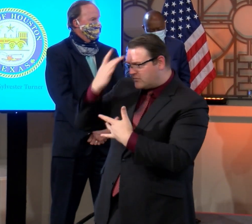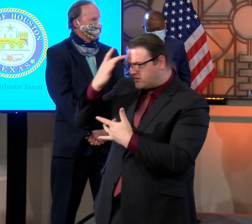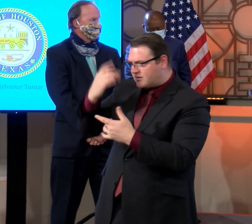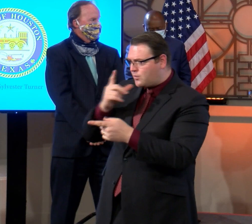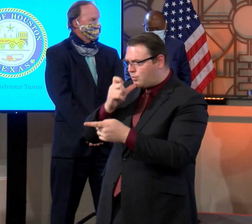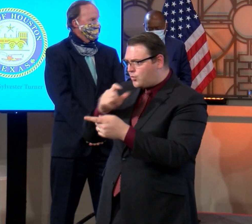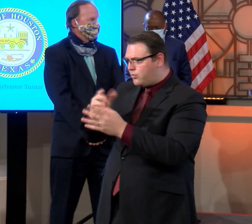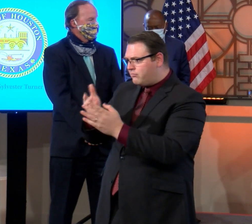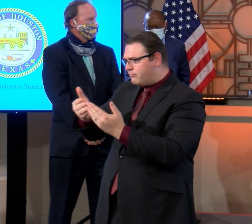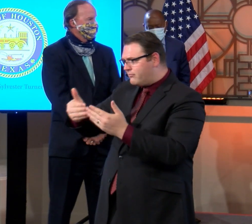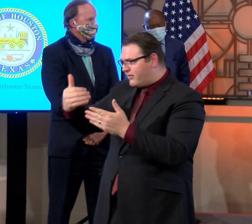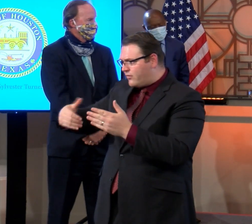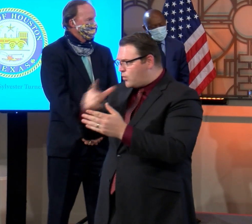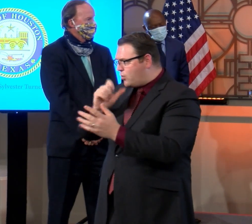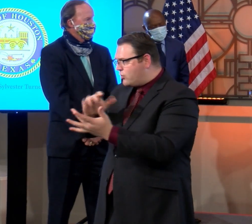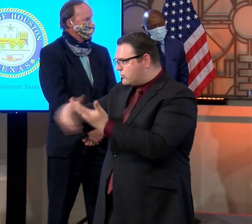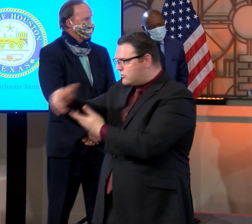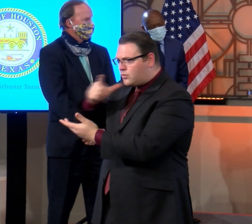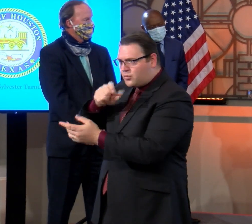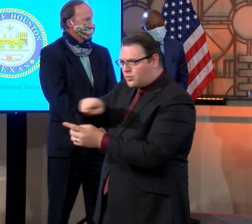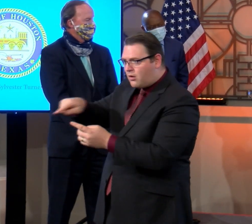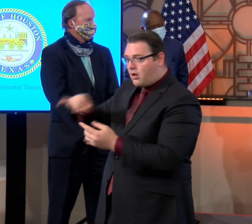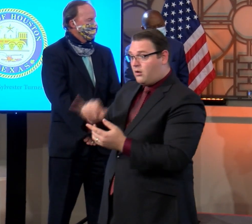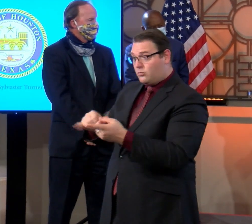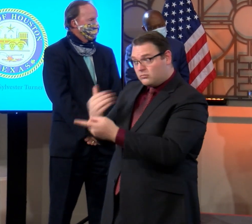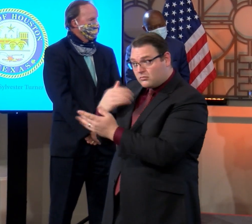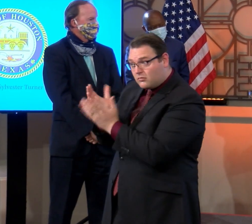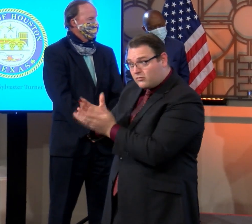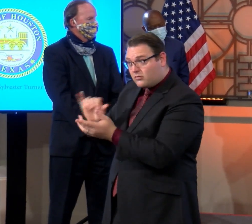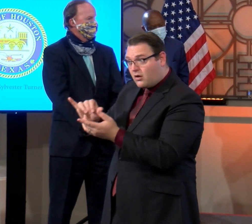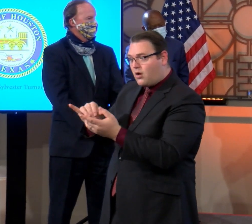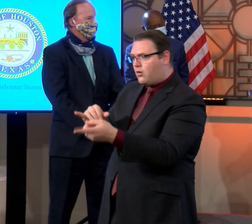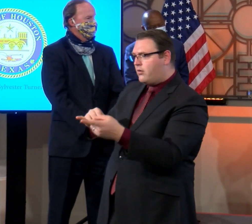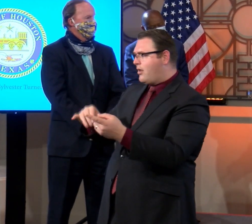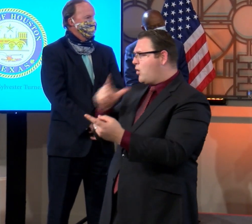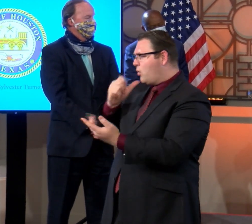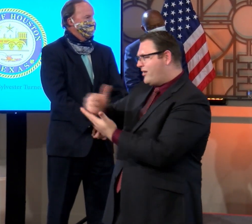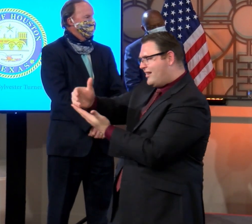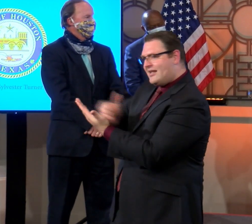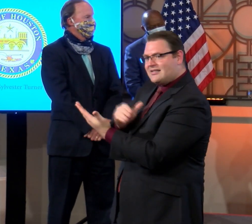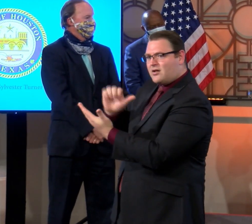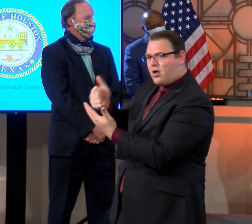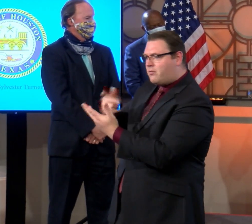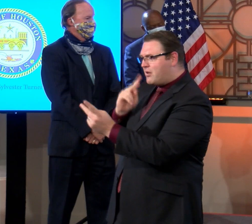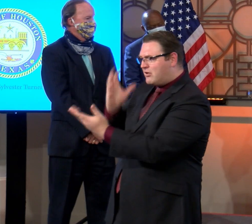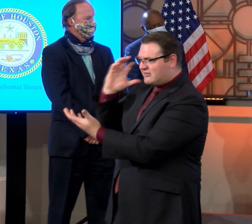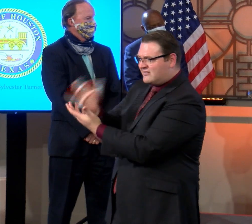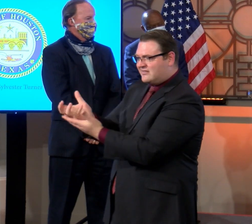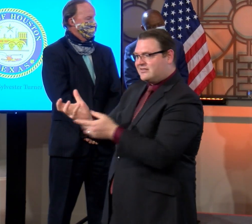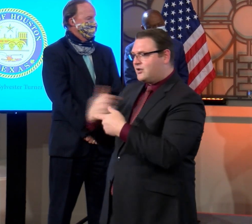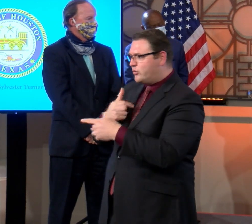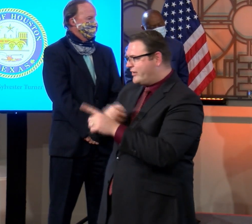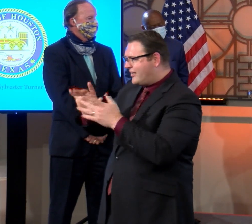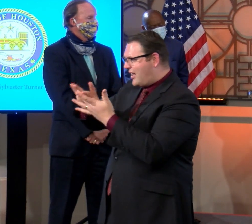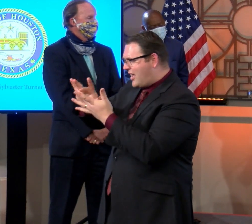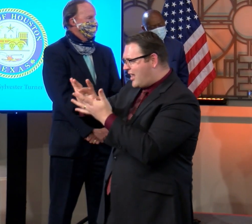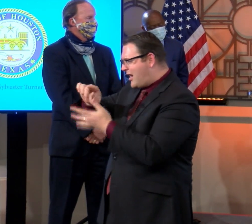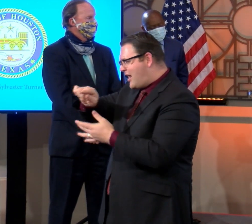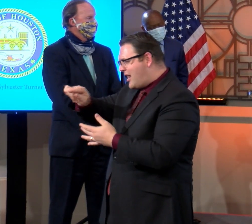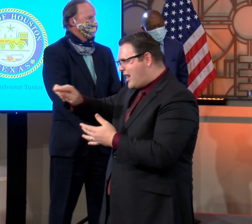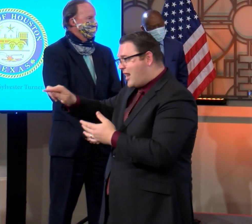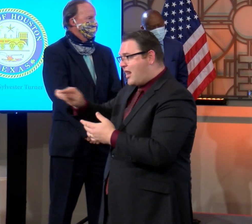with them, we found that they had been on the cruise, found out the manifest of everyone who had been on that cruise. We contacted all of them, started getting them tested. Many of them were